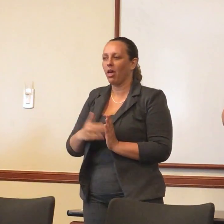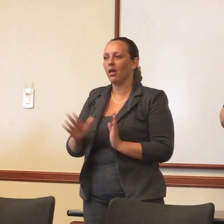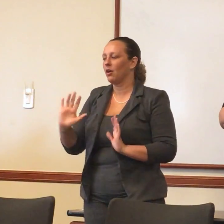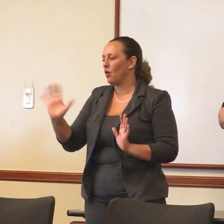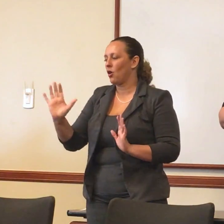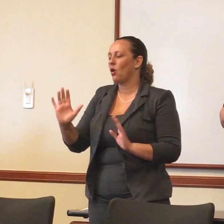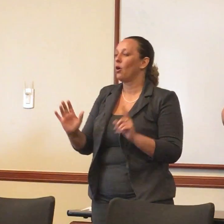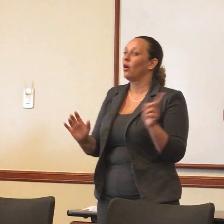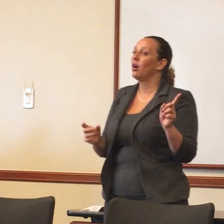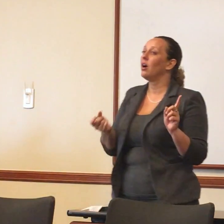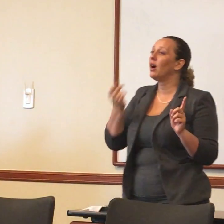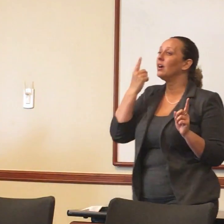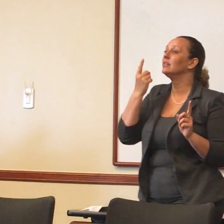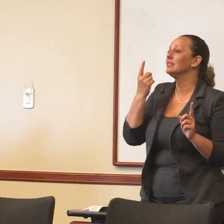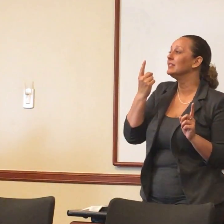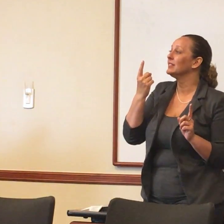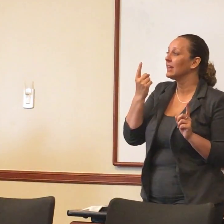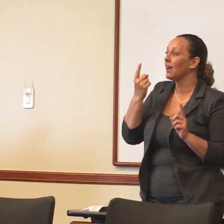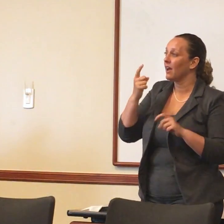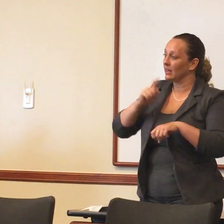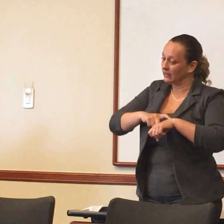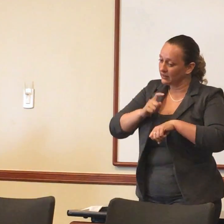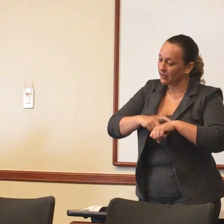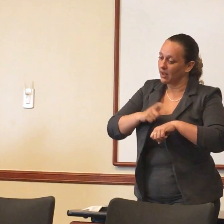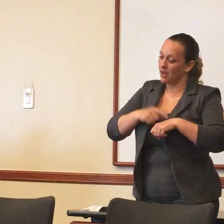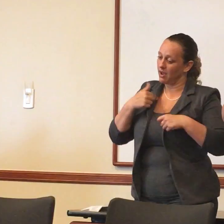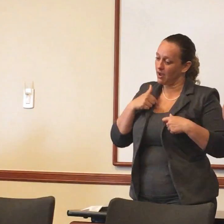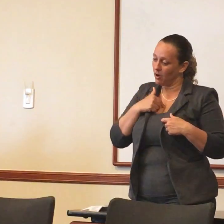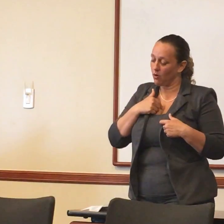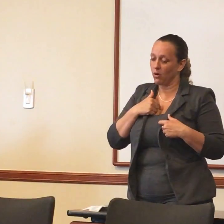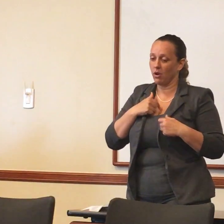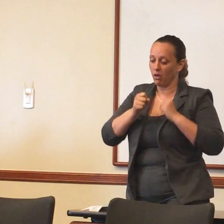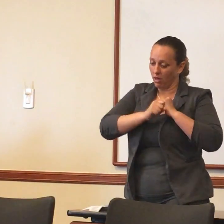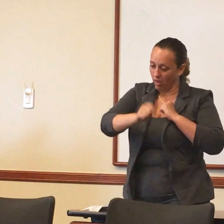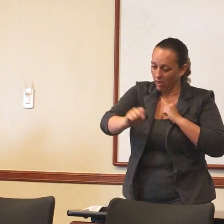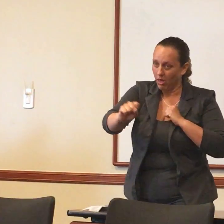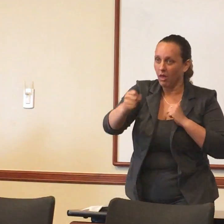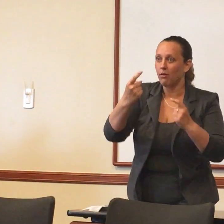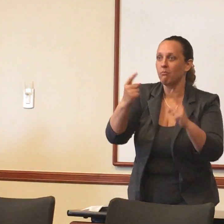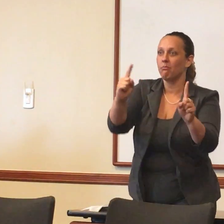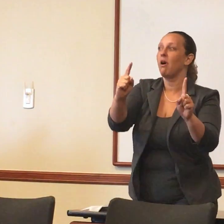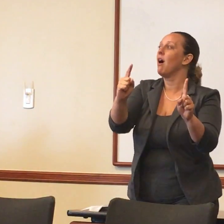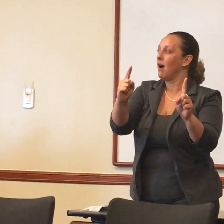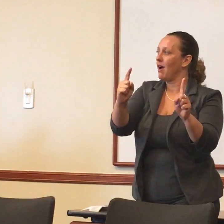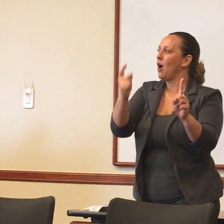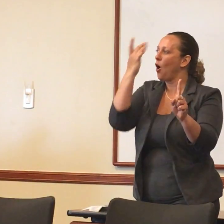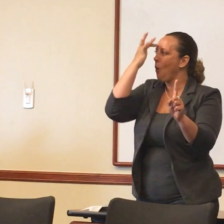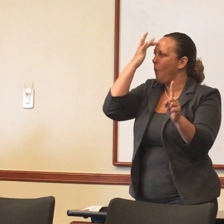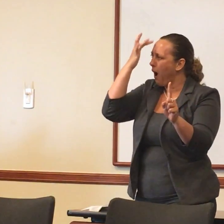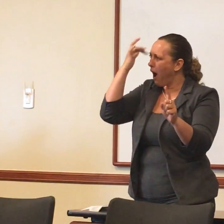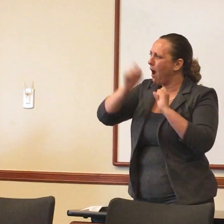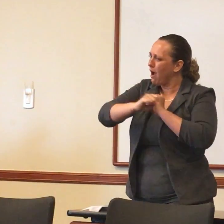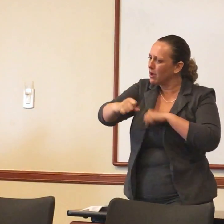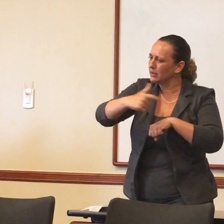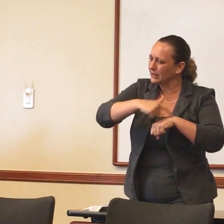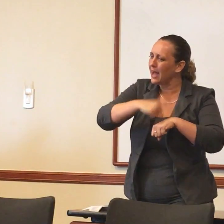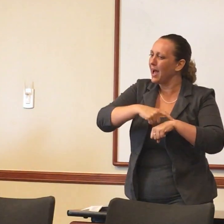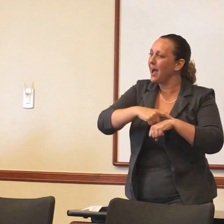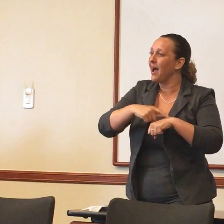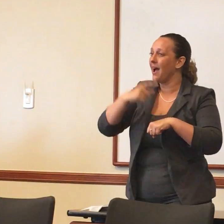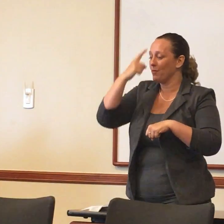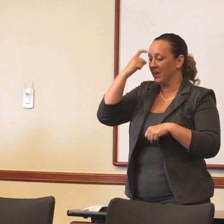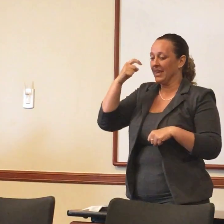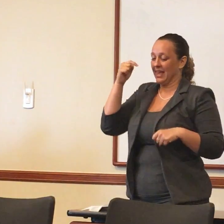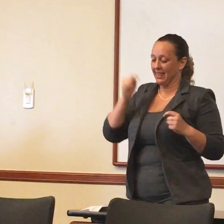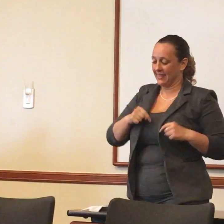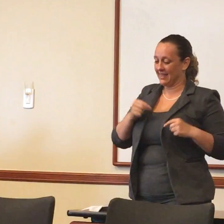reasons why it took us this long to do it with the text, the way the call is delivered, at least the information that we get, this is as